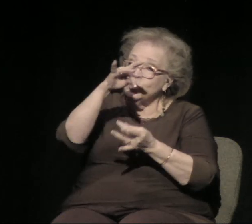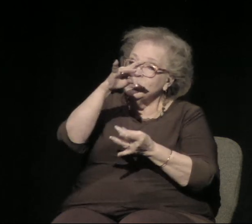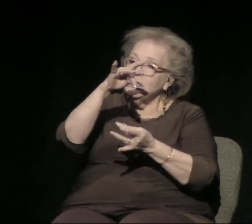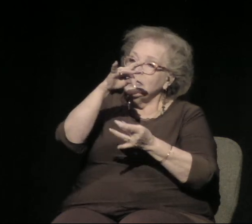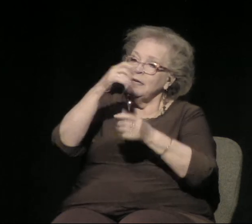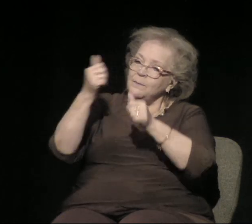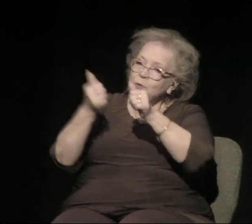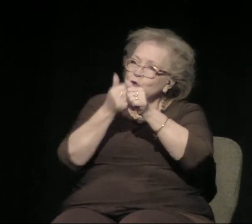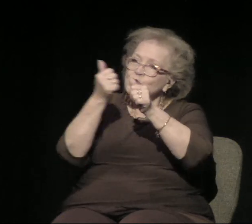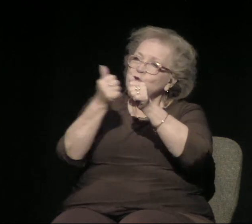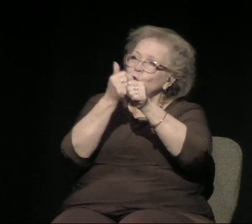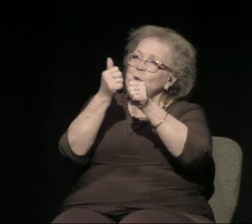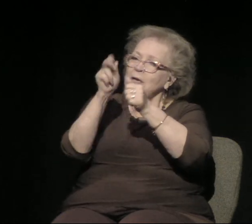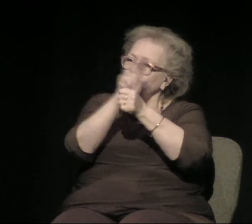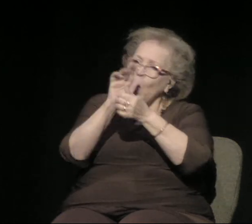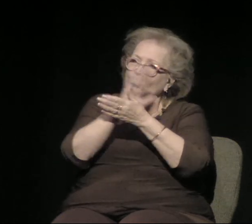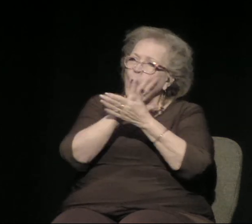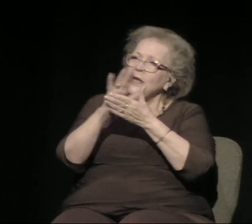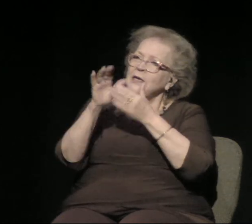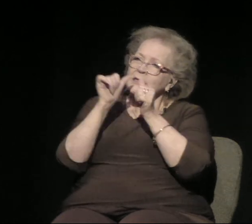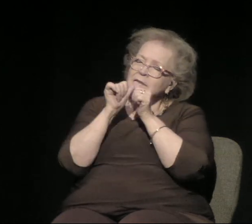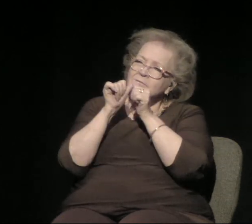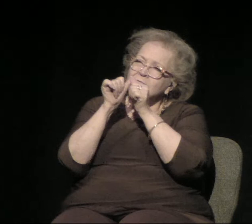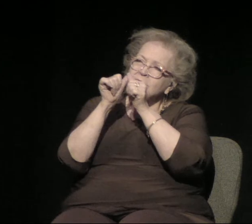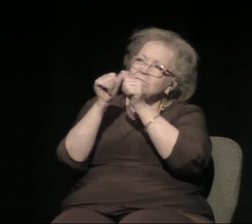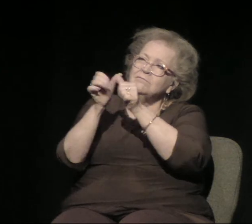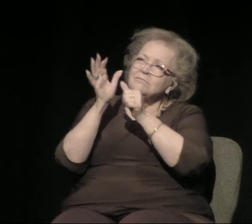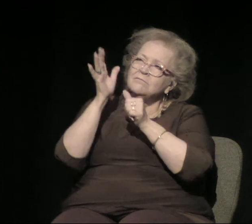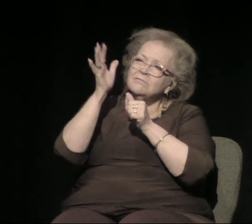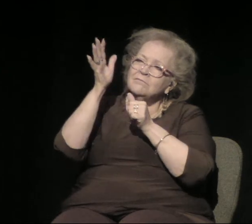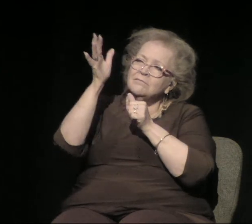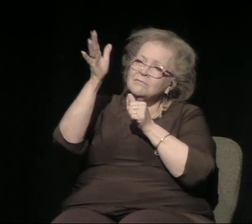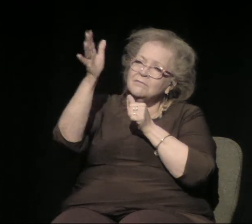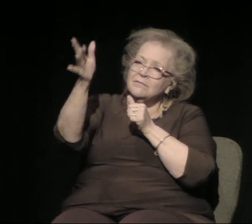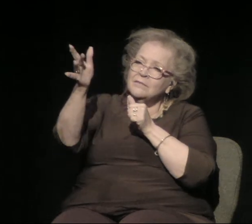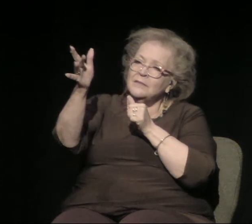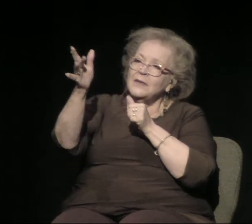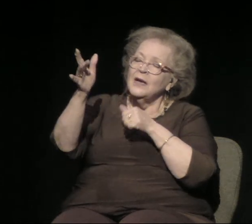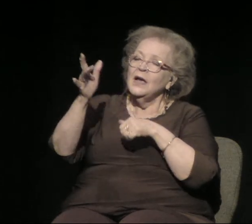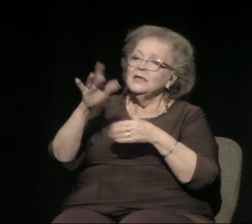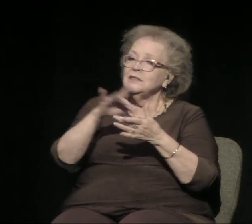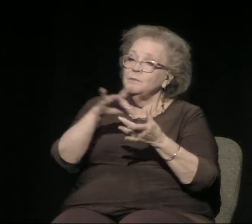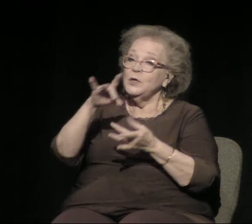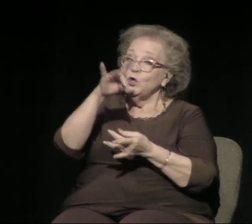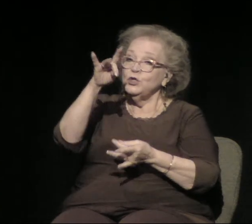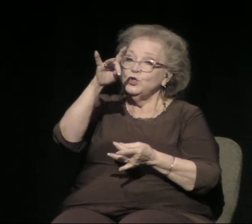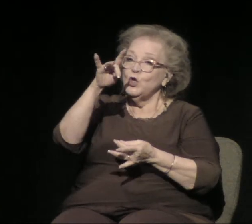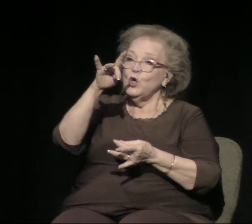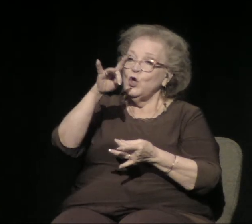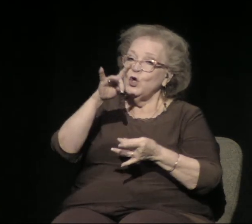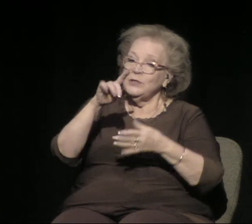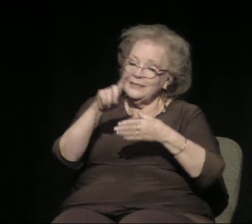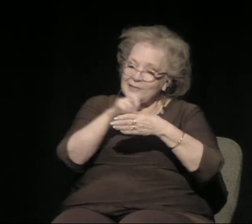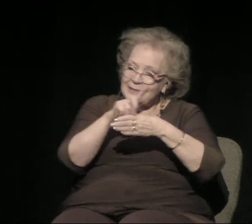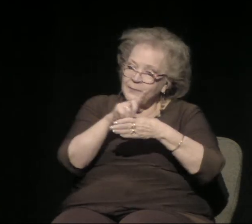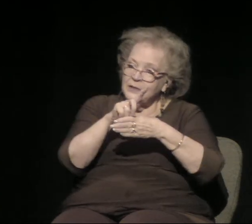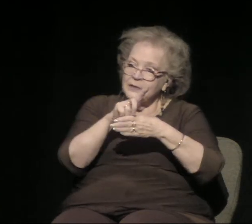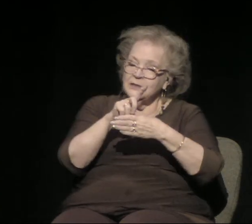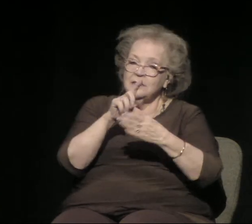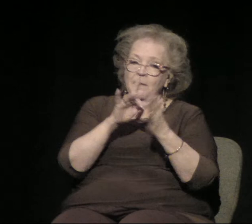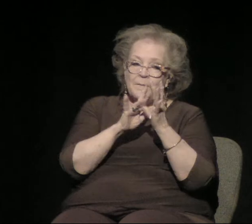pursuing holiness with longevity, the spiritual disciplines are essential. Bible